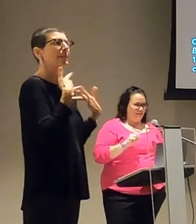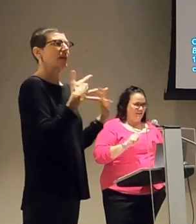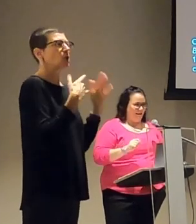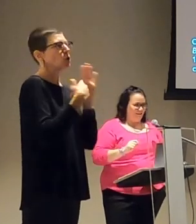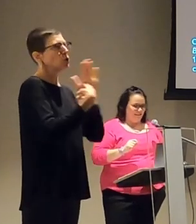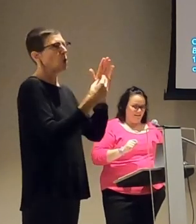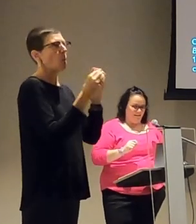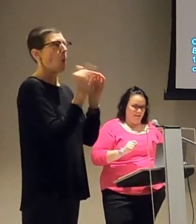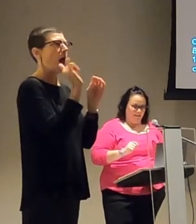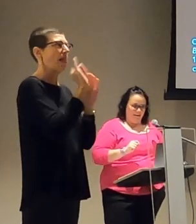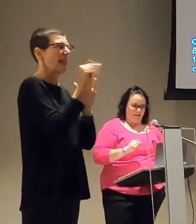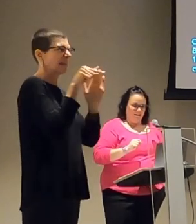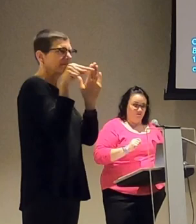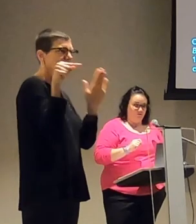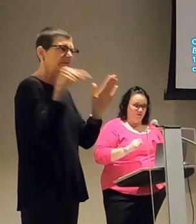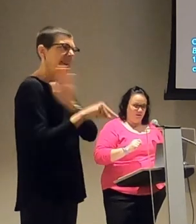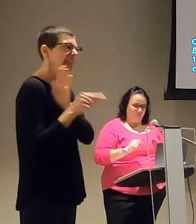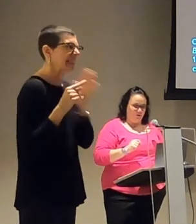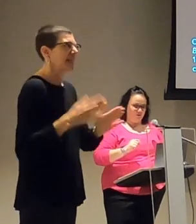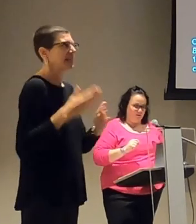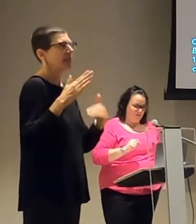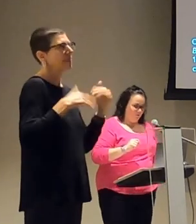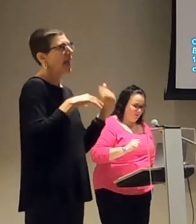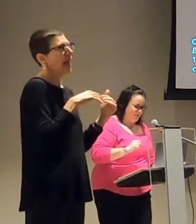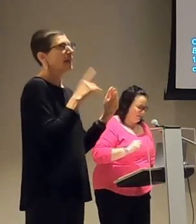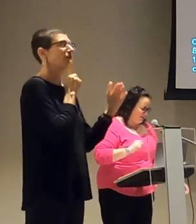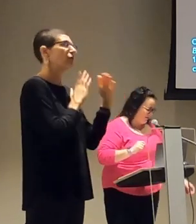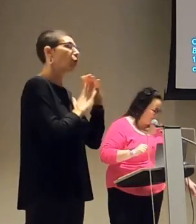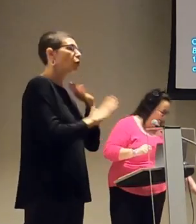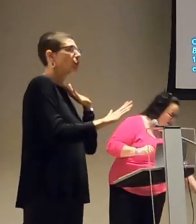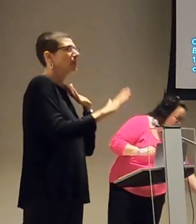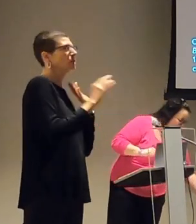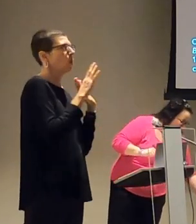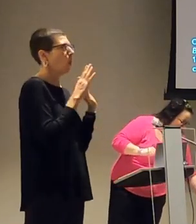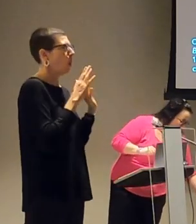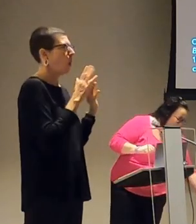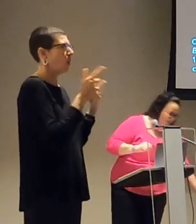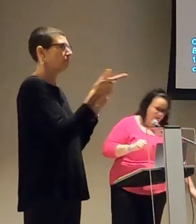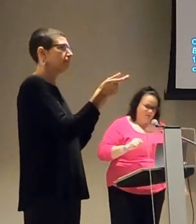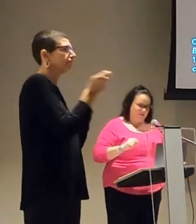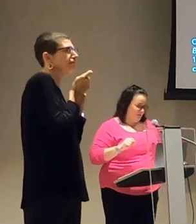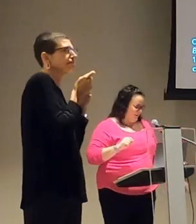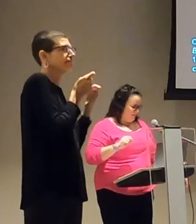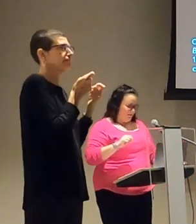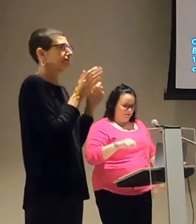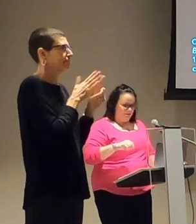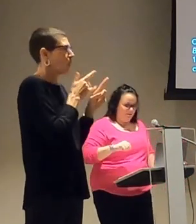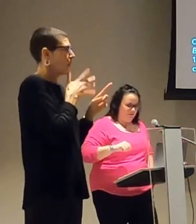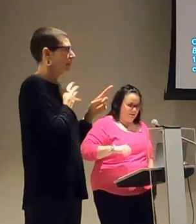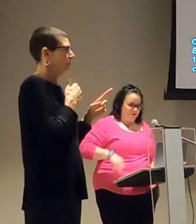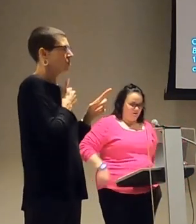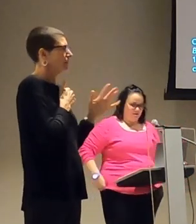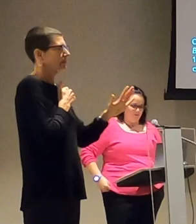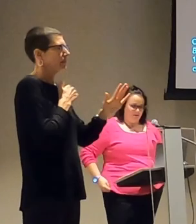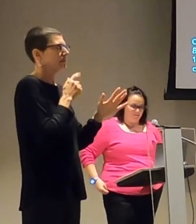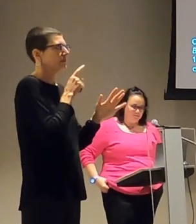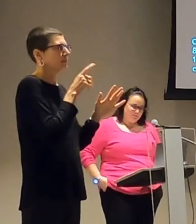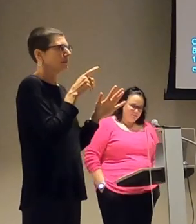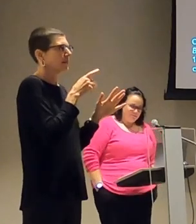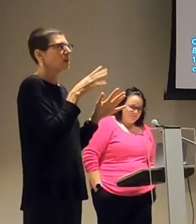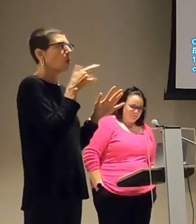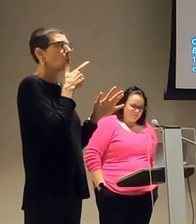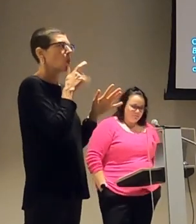as like an assassin than a virtuous or seductively dangerous woman. seductively dangerous